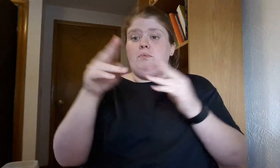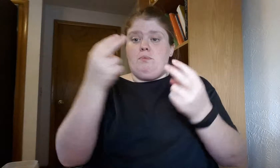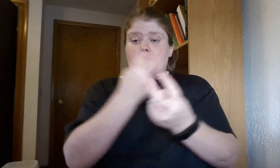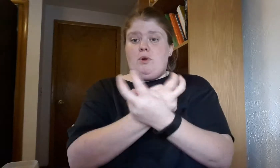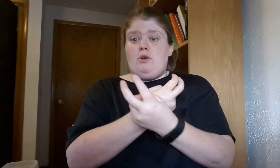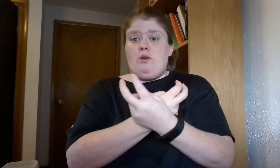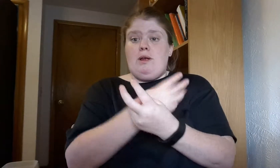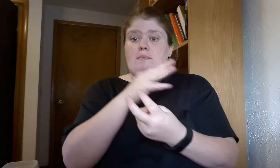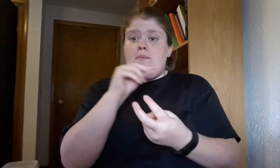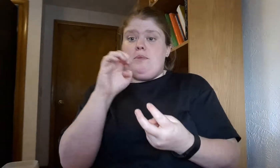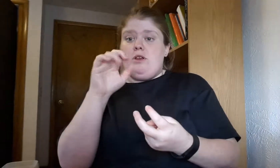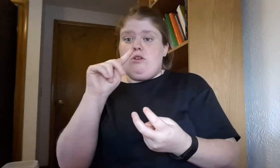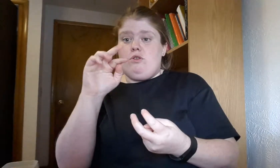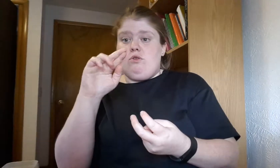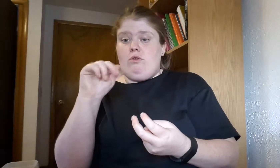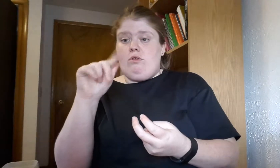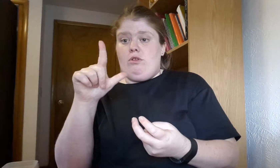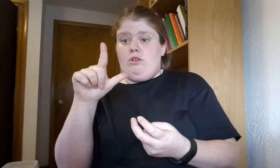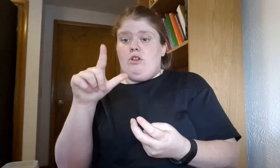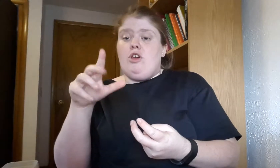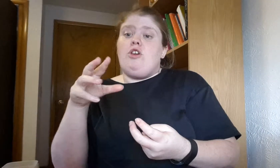salt, water, and tissue.